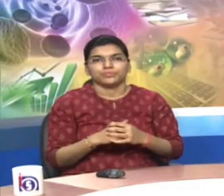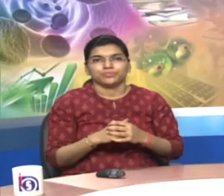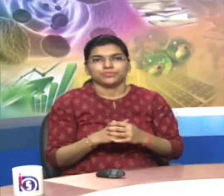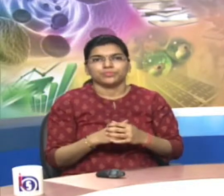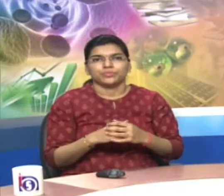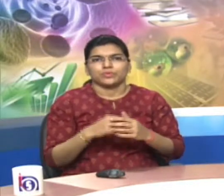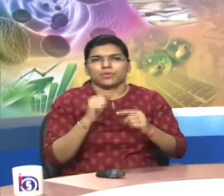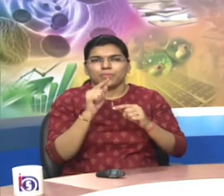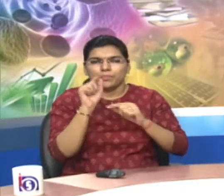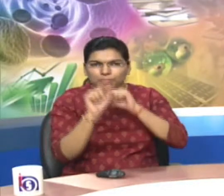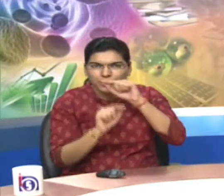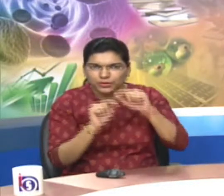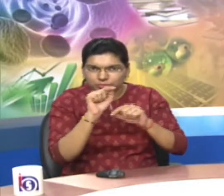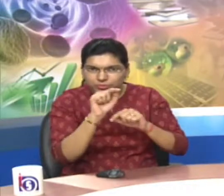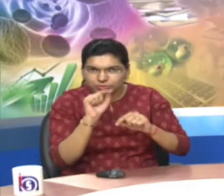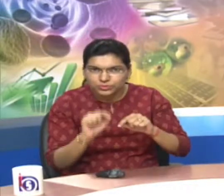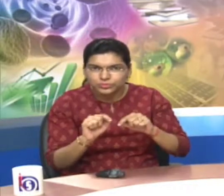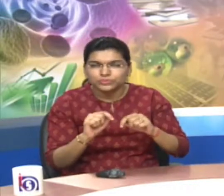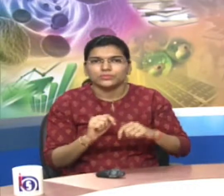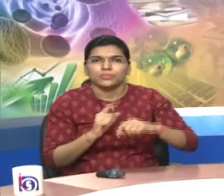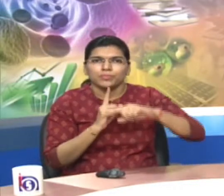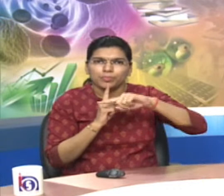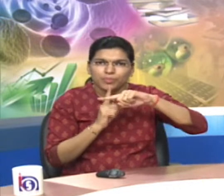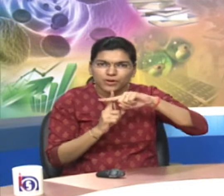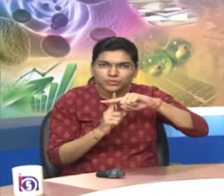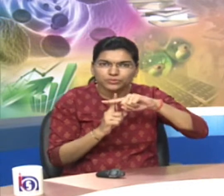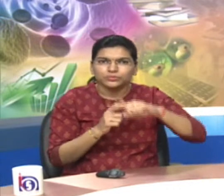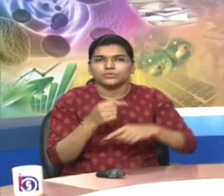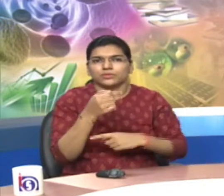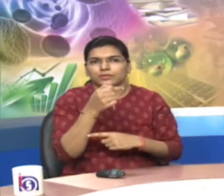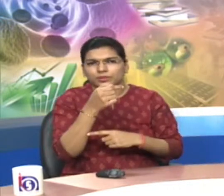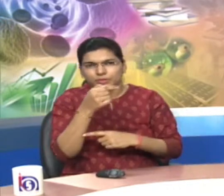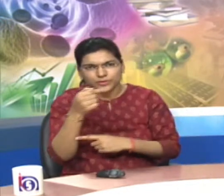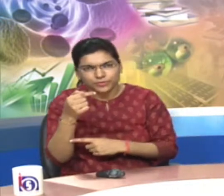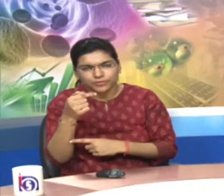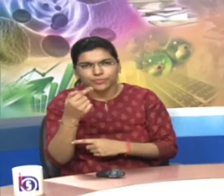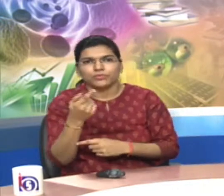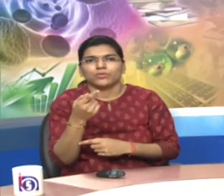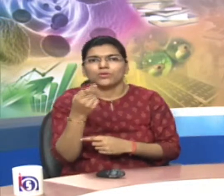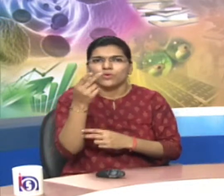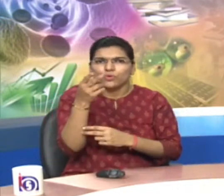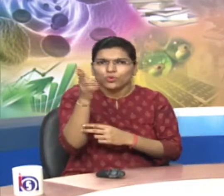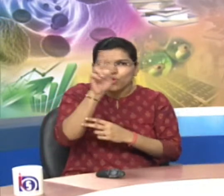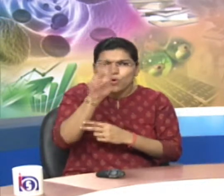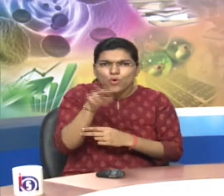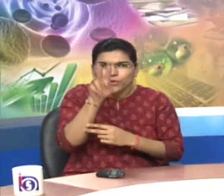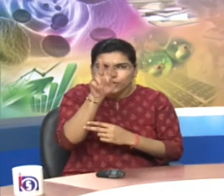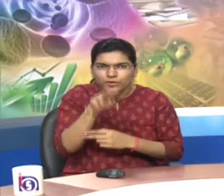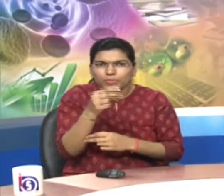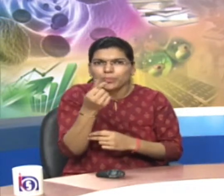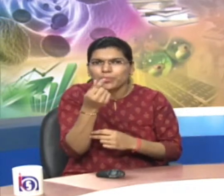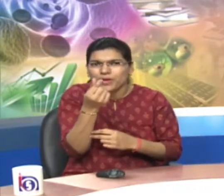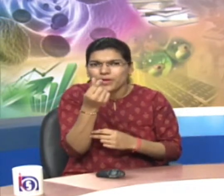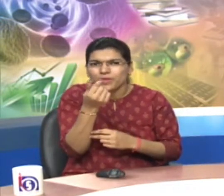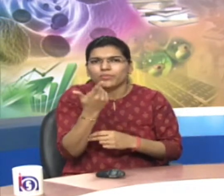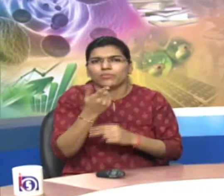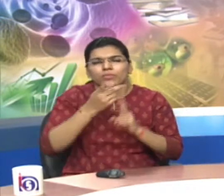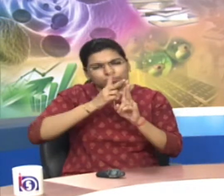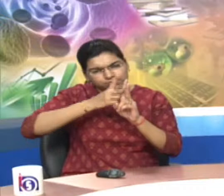and on the right side you are watching the number. That is used for doing the